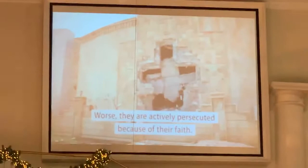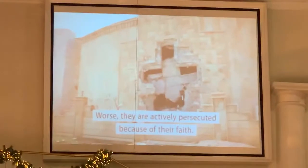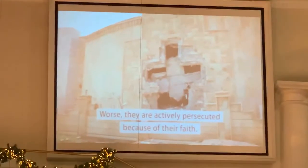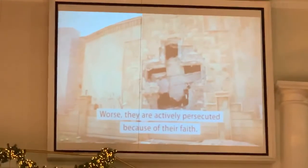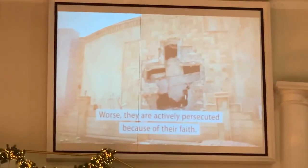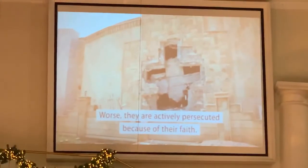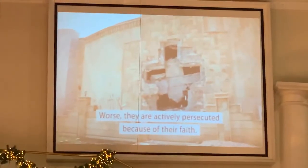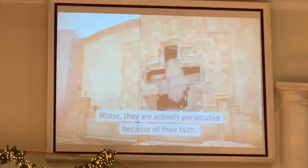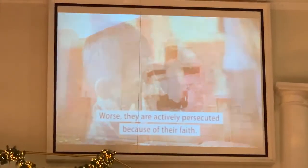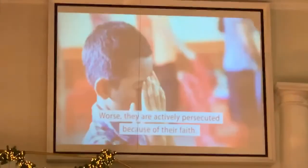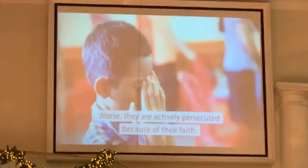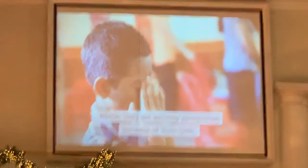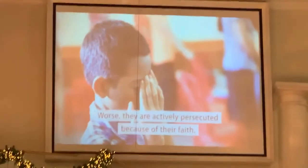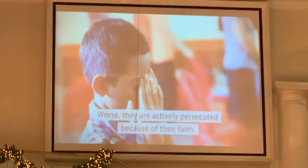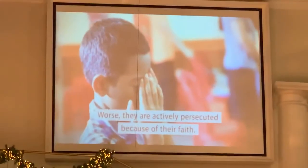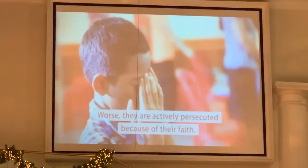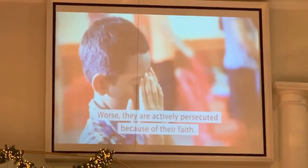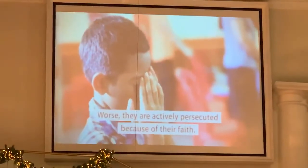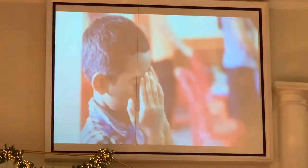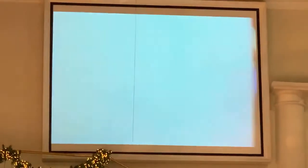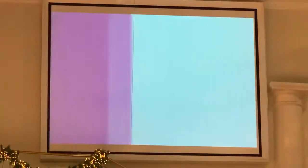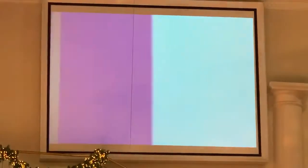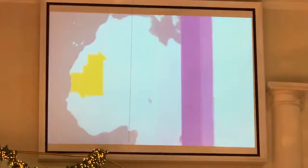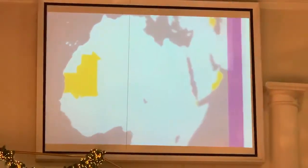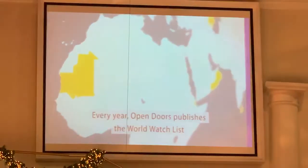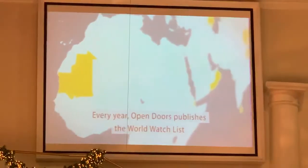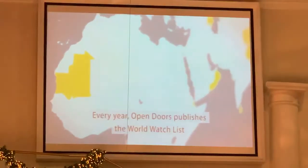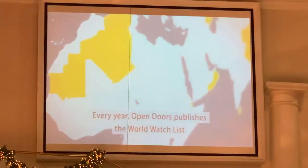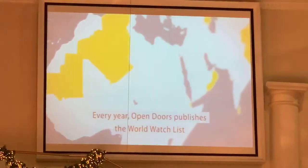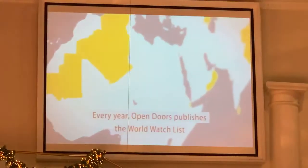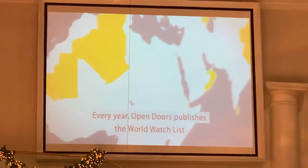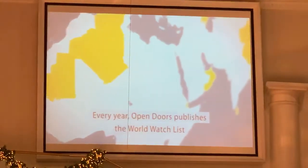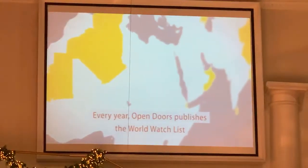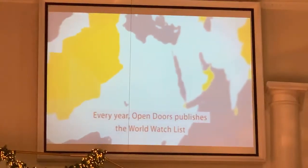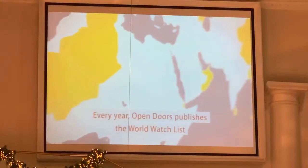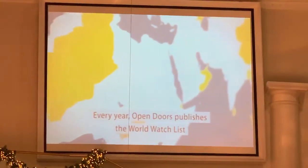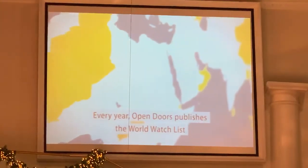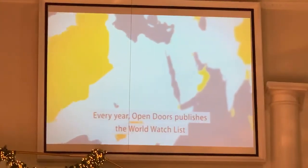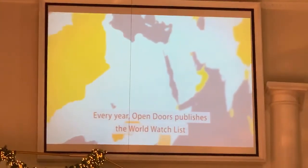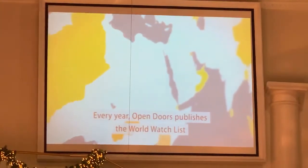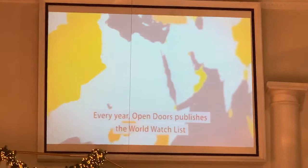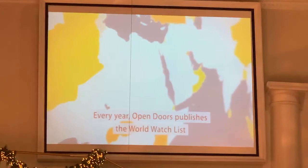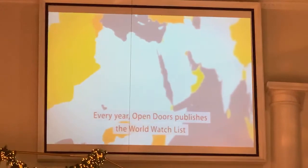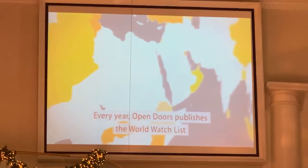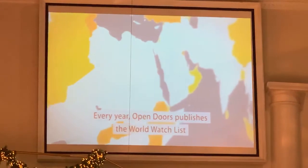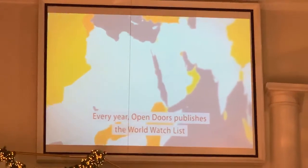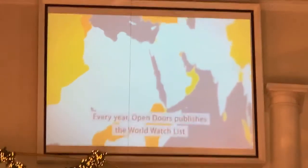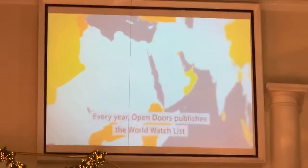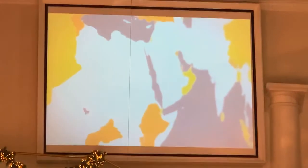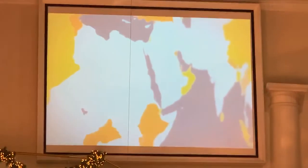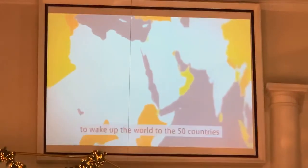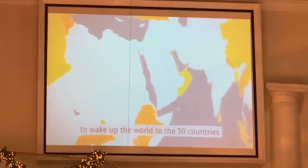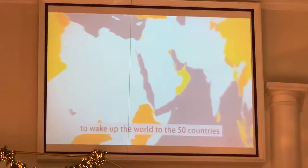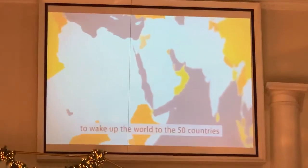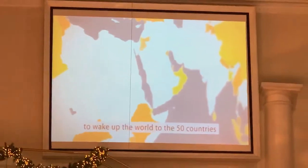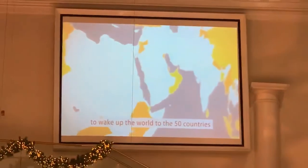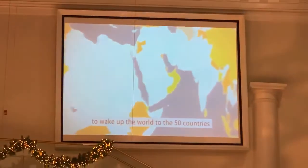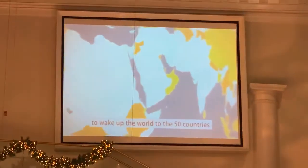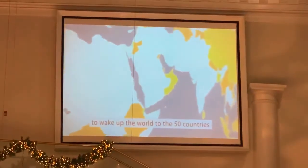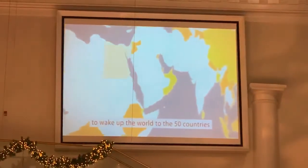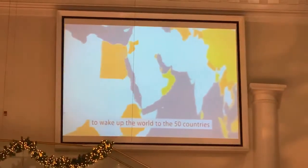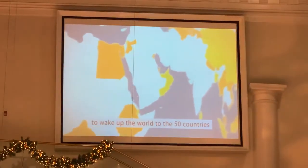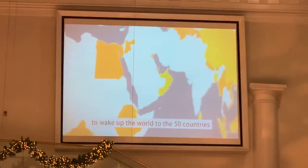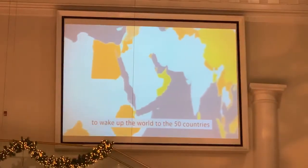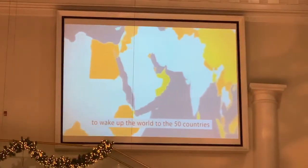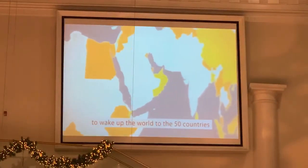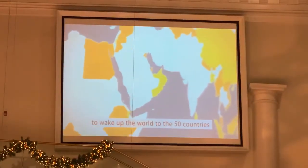Worse, they are actively persecuted because of their faith. Every year, Open Doors publishes the World Watch List to wake up the